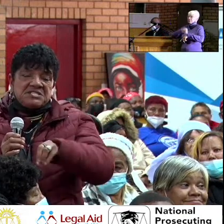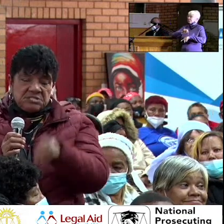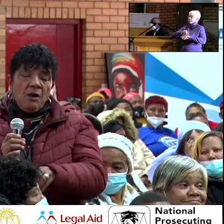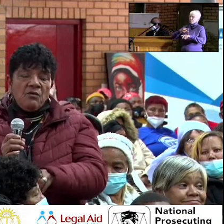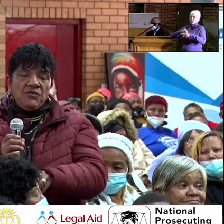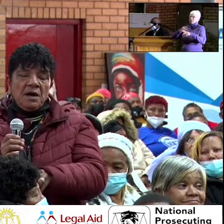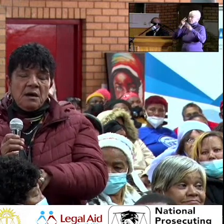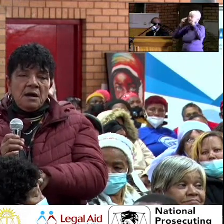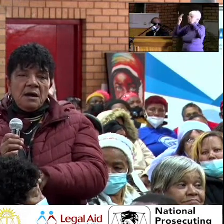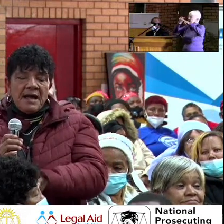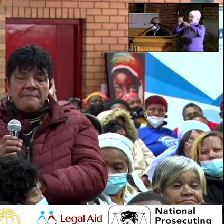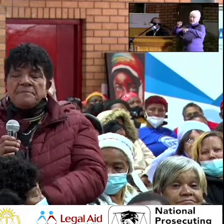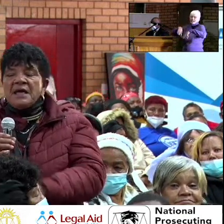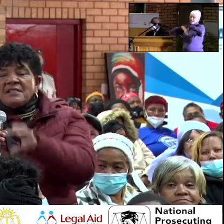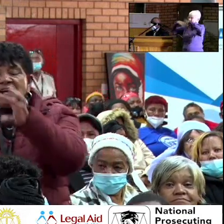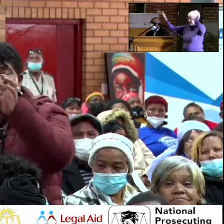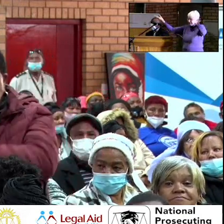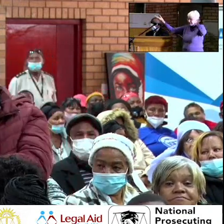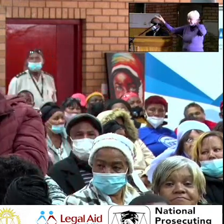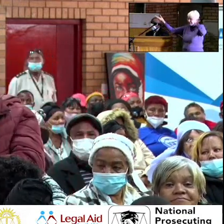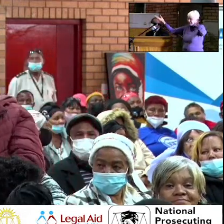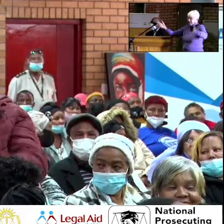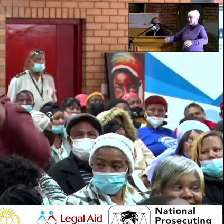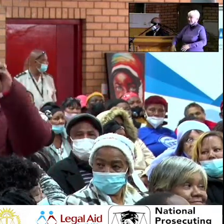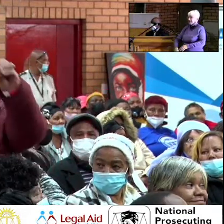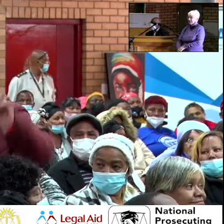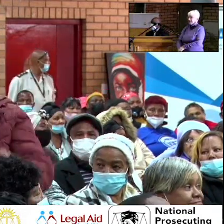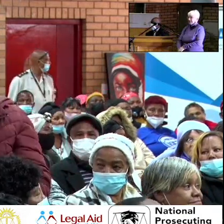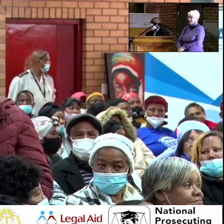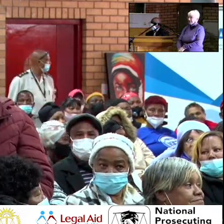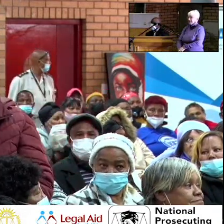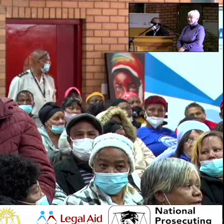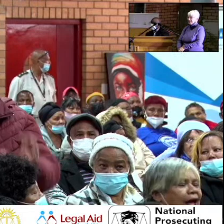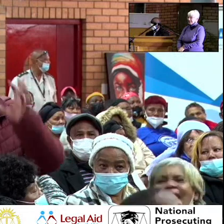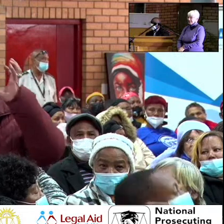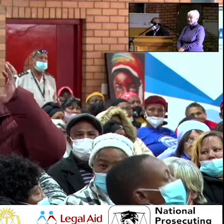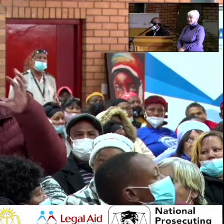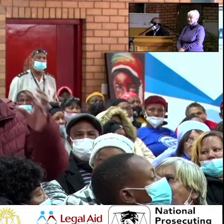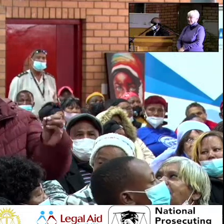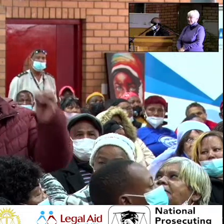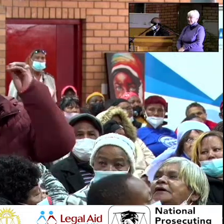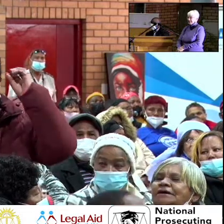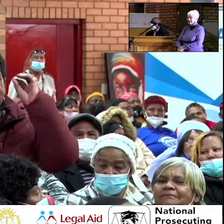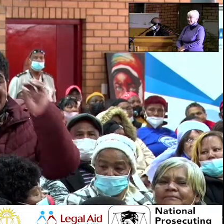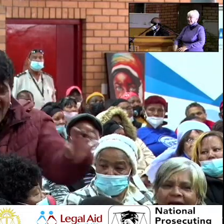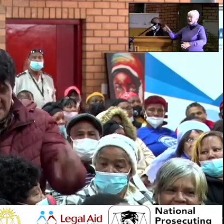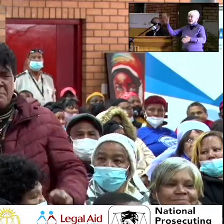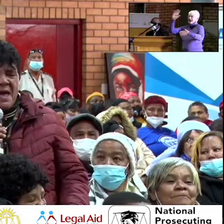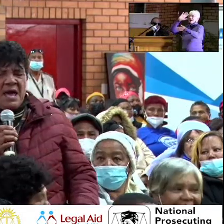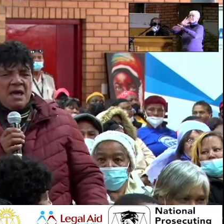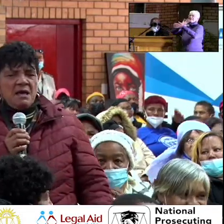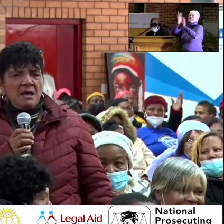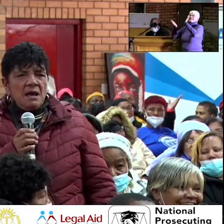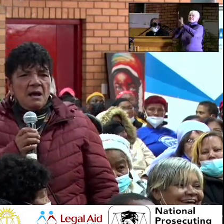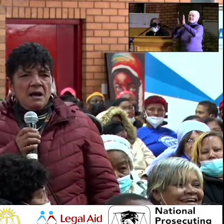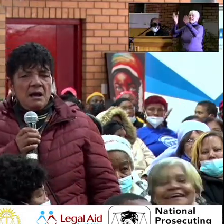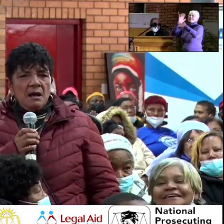this message over, right? The similar with SASA is our worst